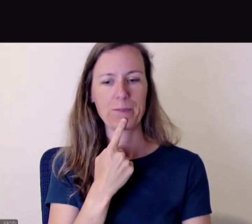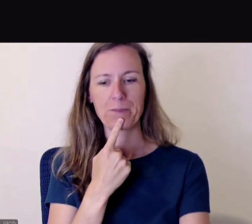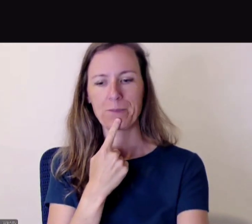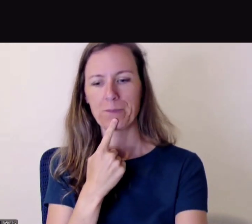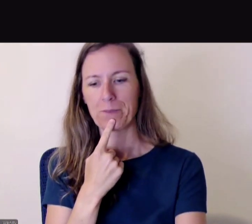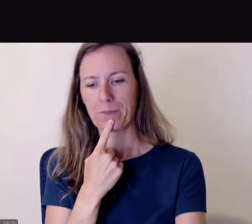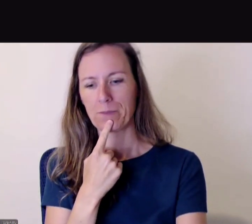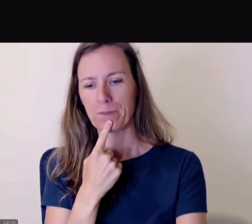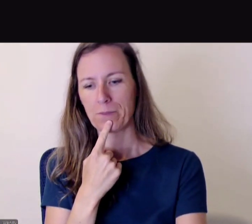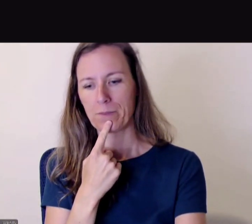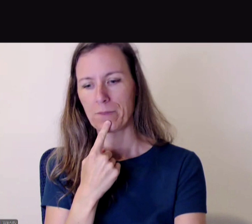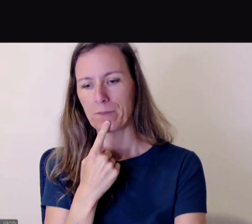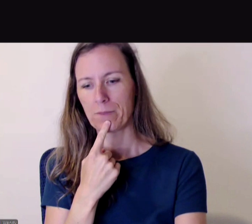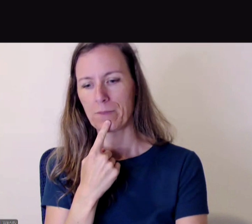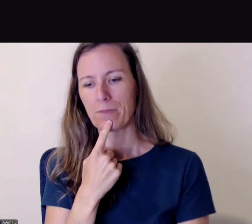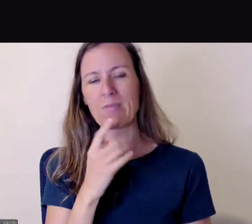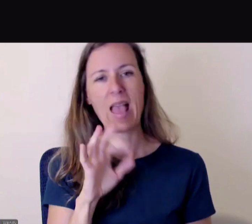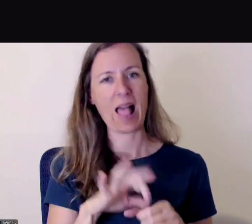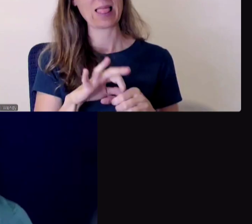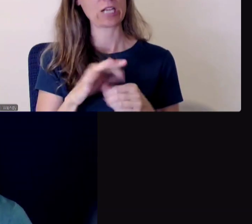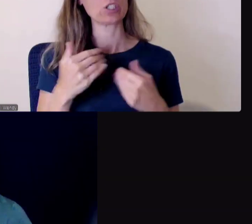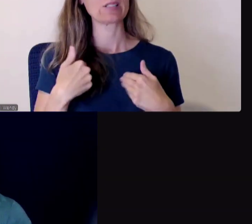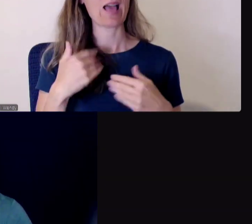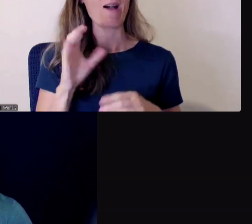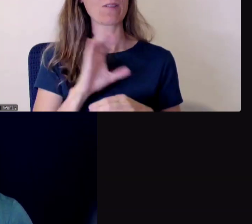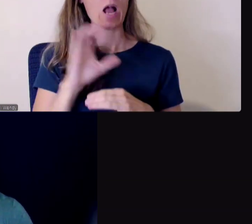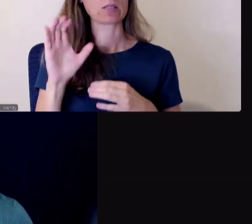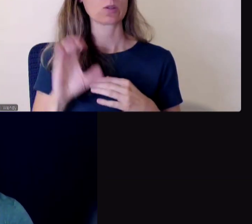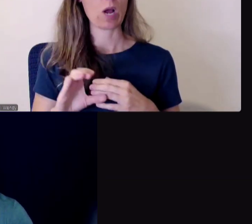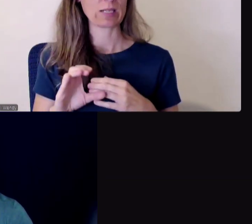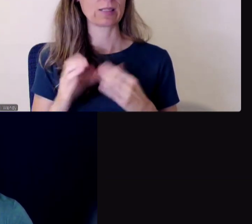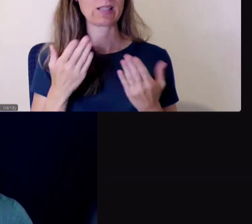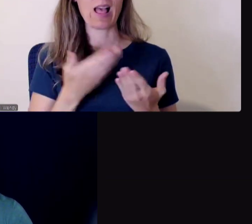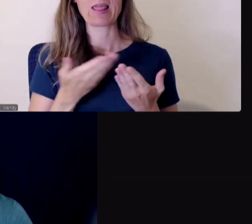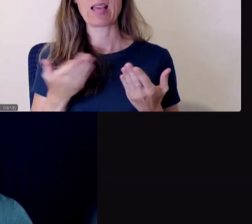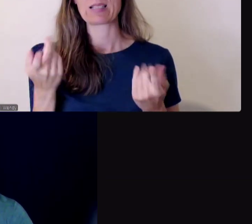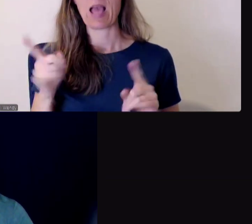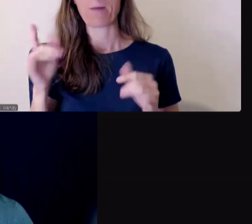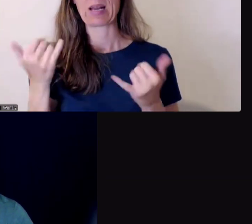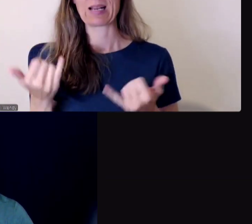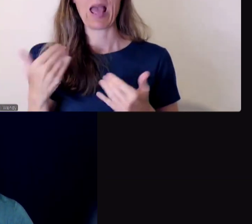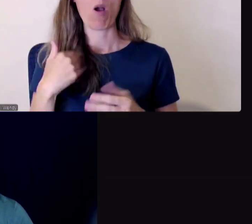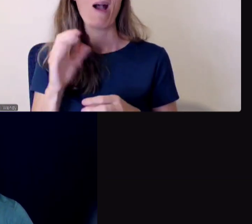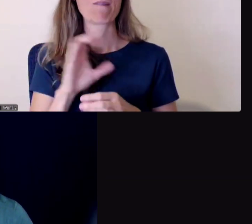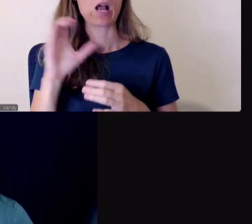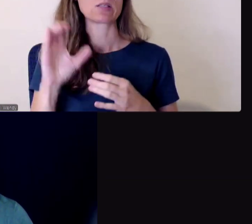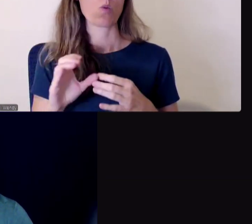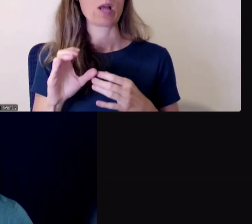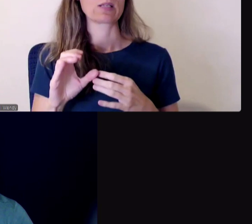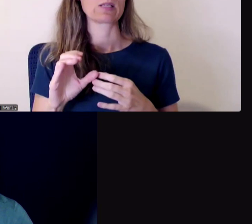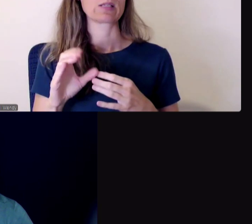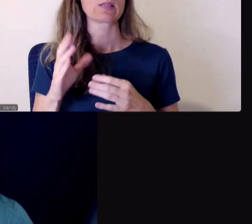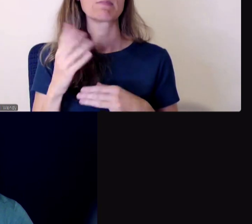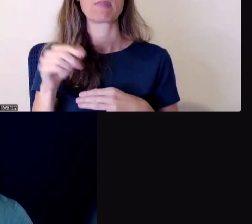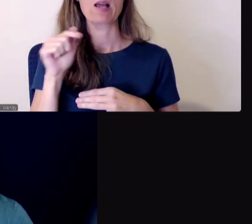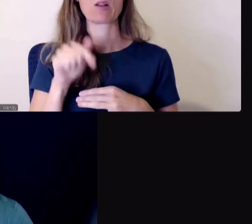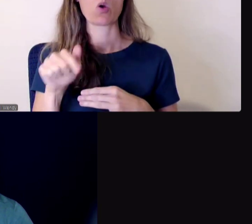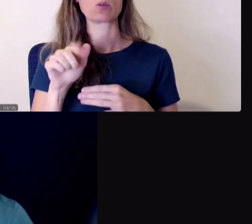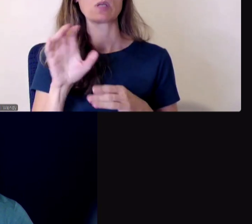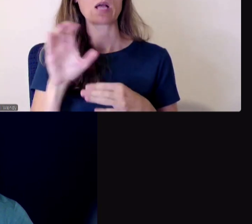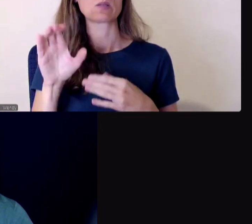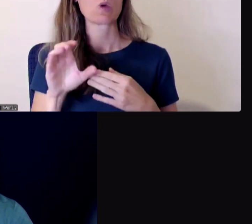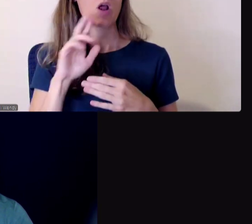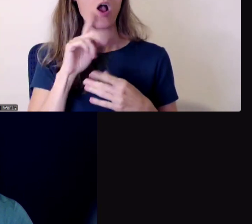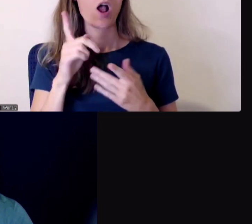elections have consequences, and the things that are happening right now have consequences, and those consequences are things